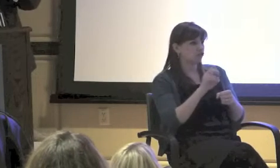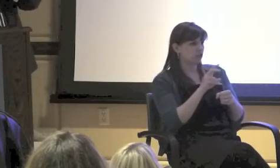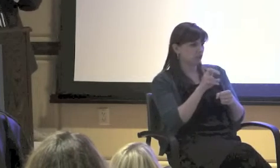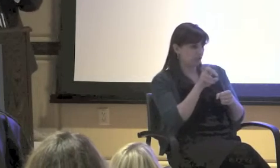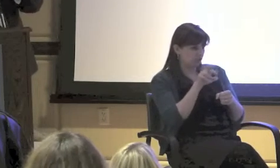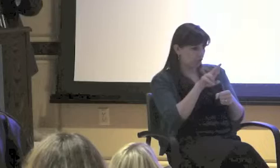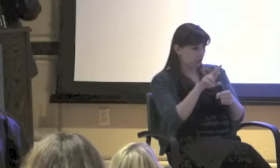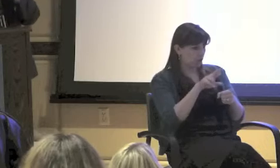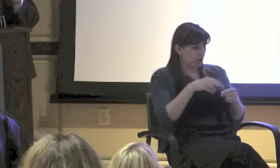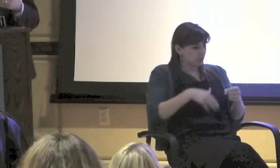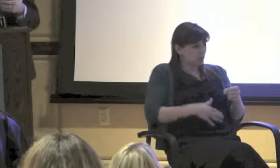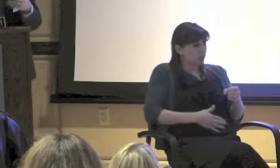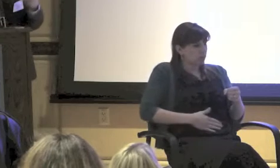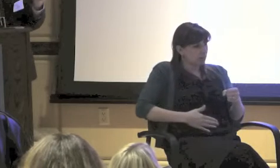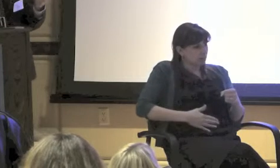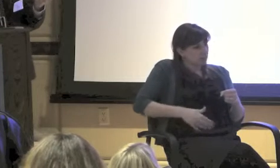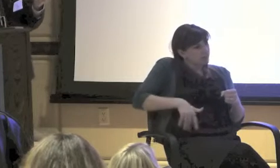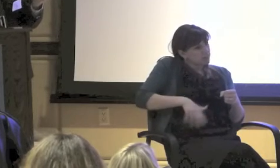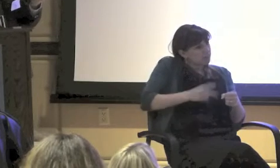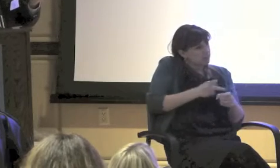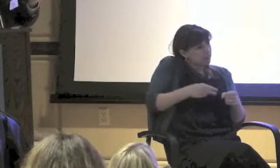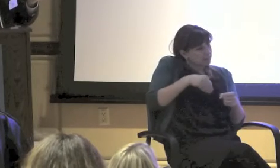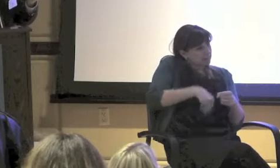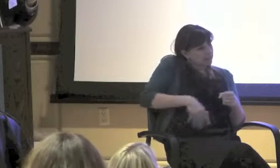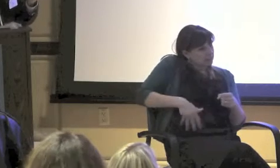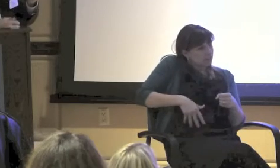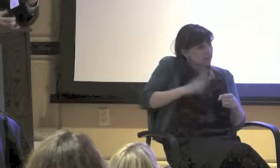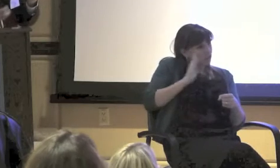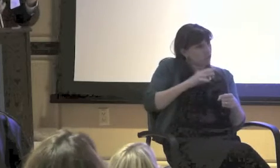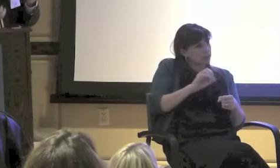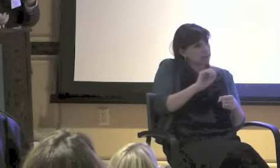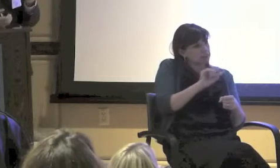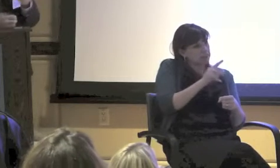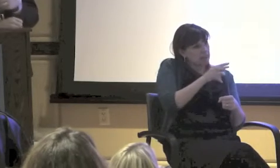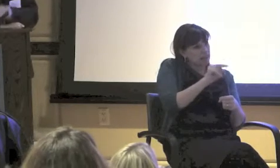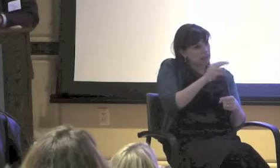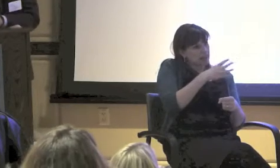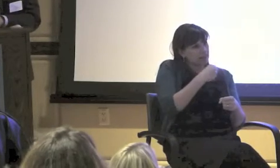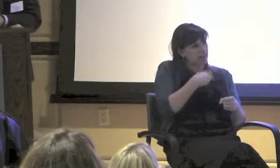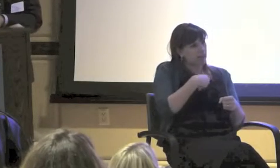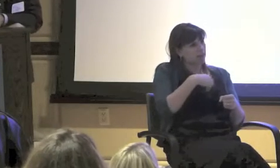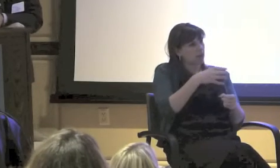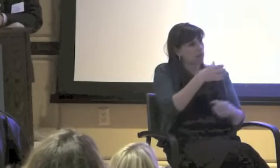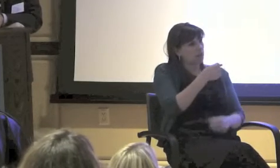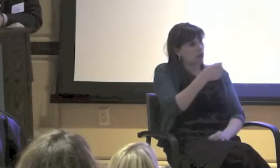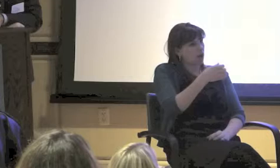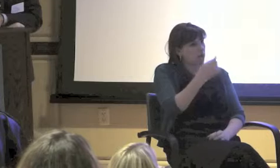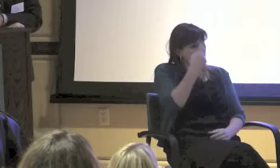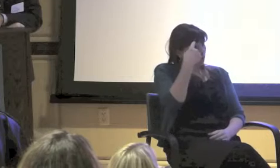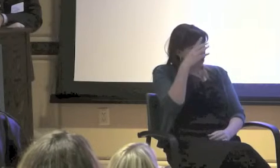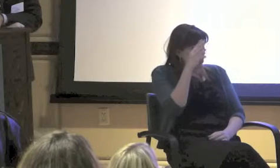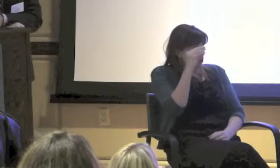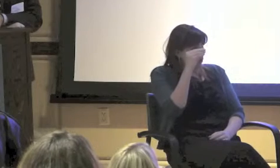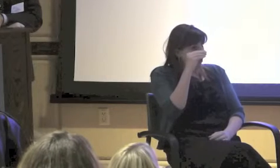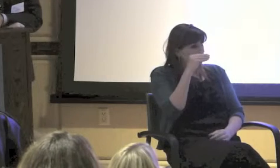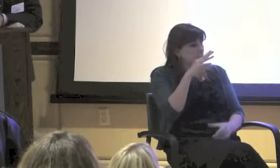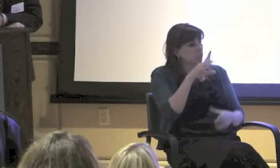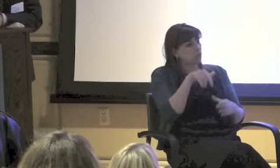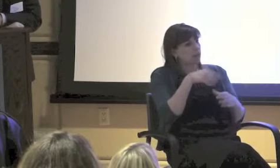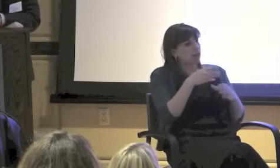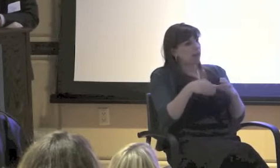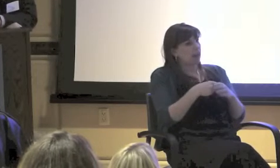the patient's abdomen that holds saline, and then there's a pump that is typically put in the